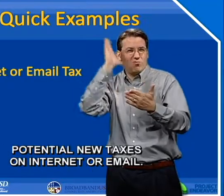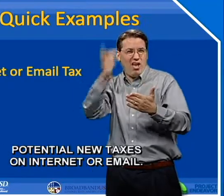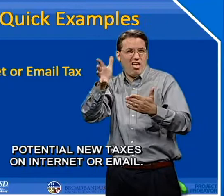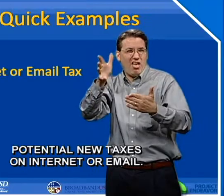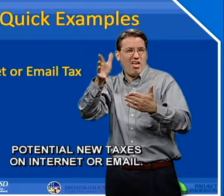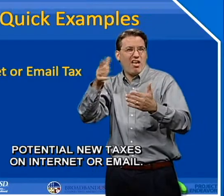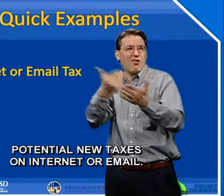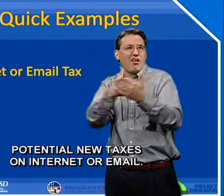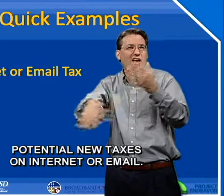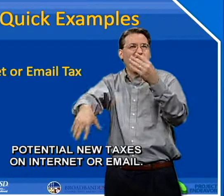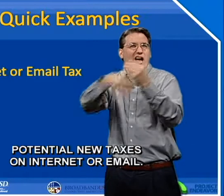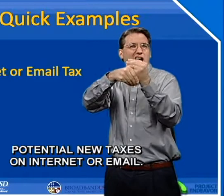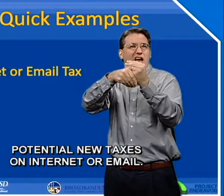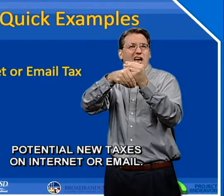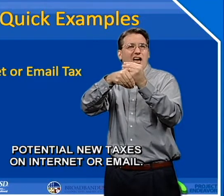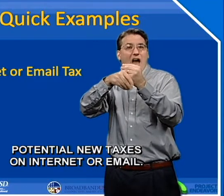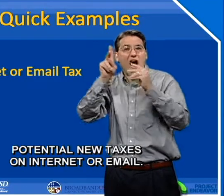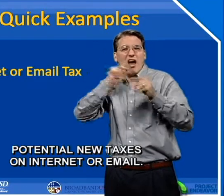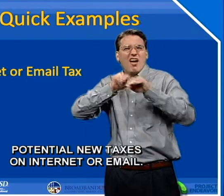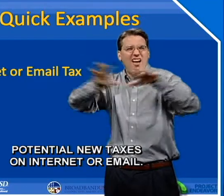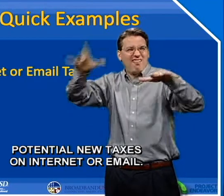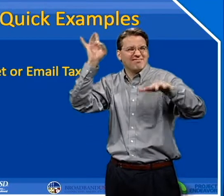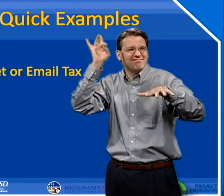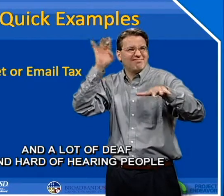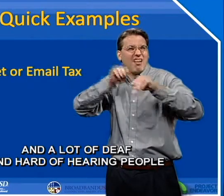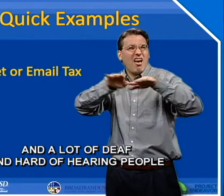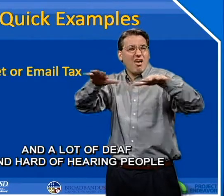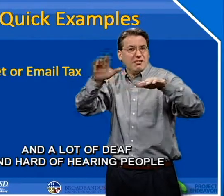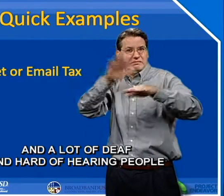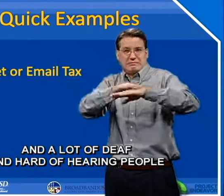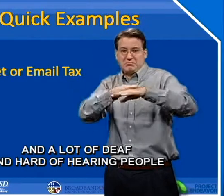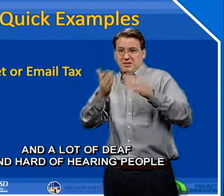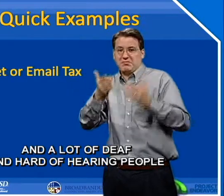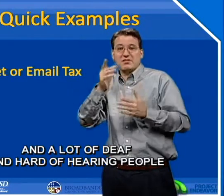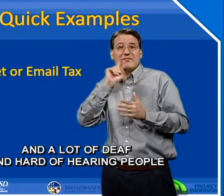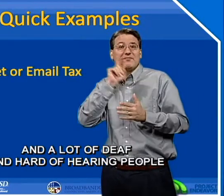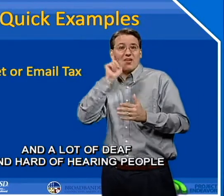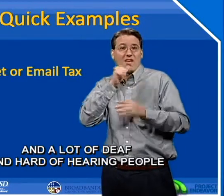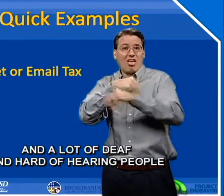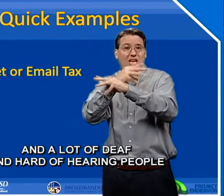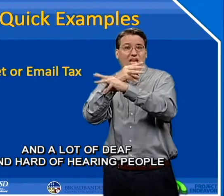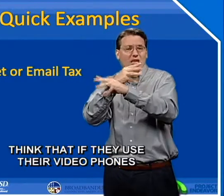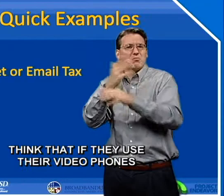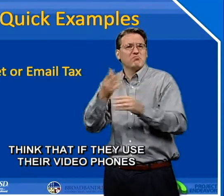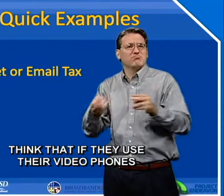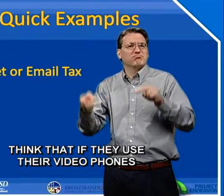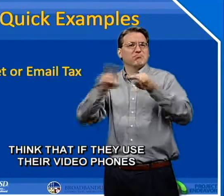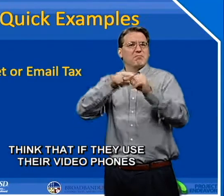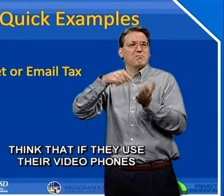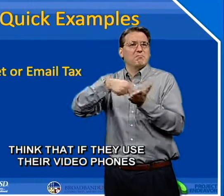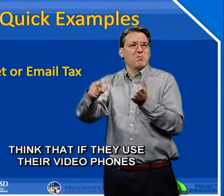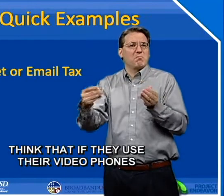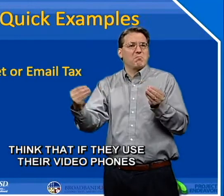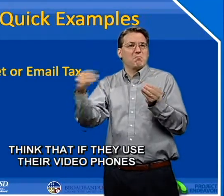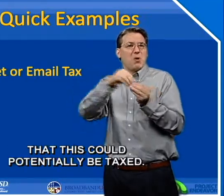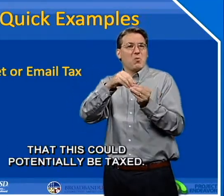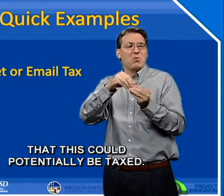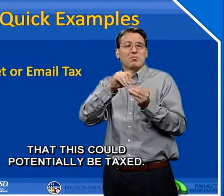new taxes on internet or email. And a lot of deaf and hard of hearing people think that if they use their video phones that this